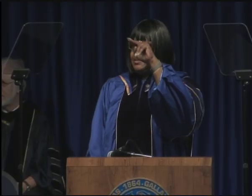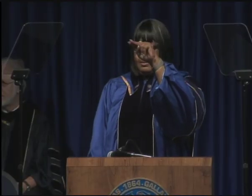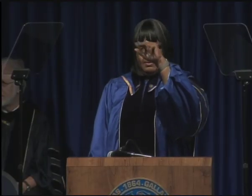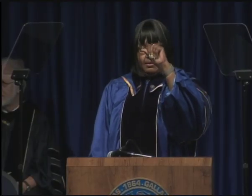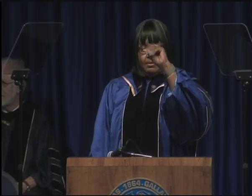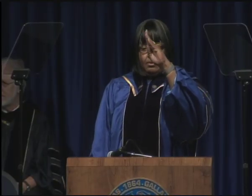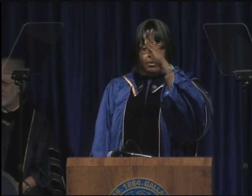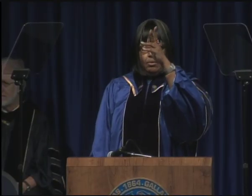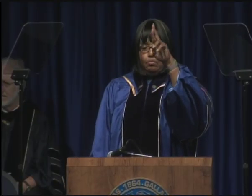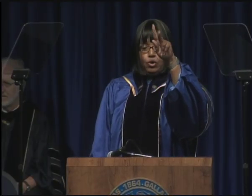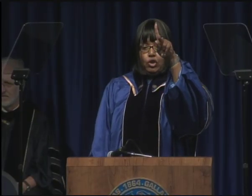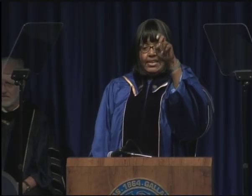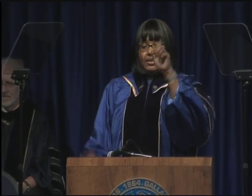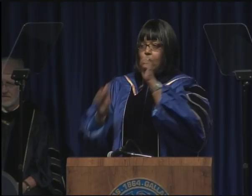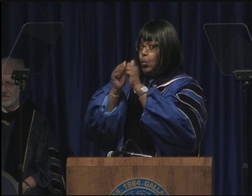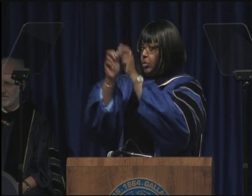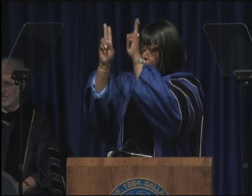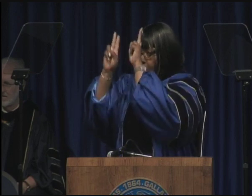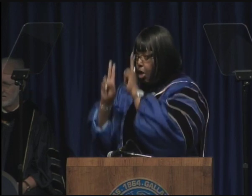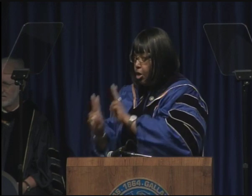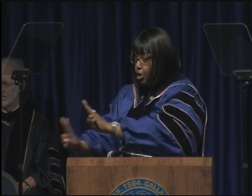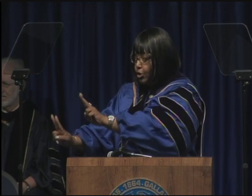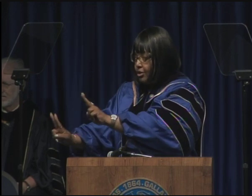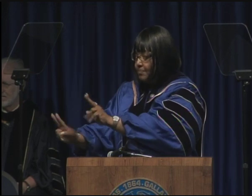Christina Burke, with honors.